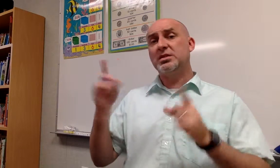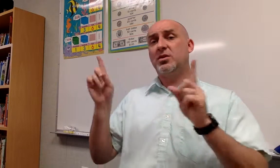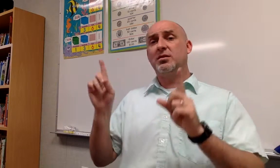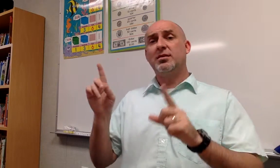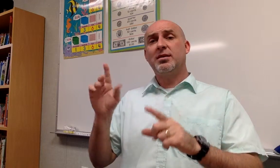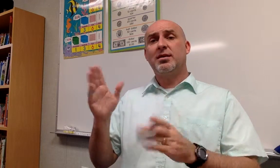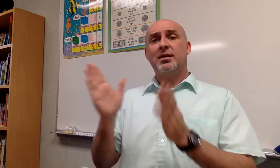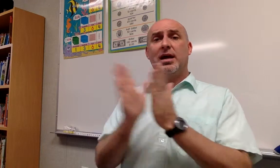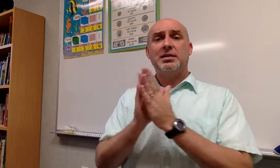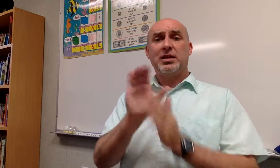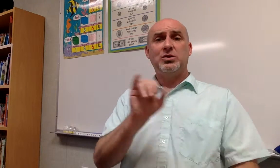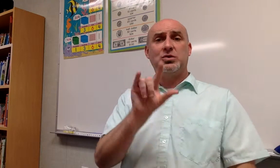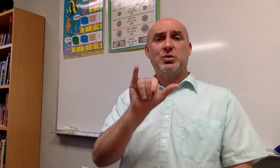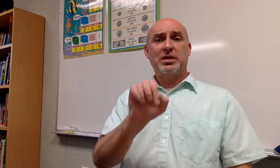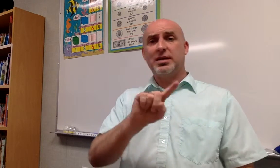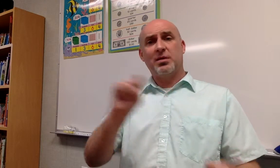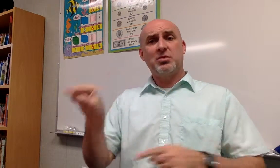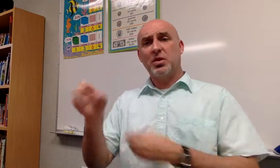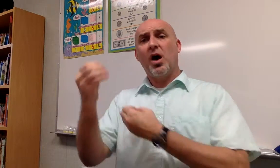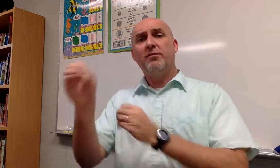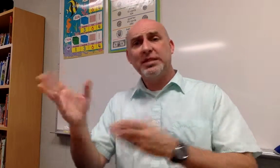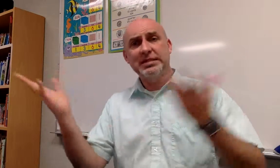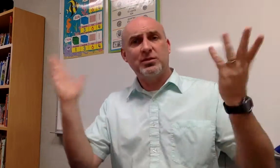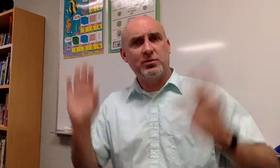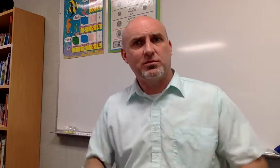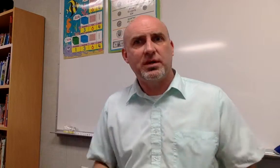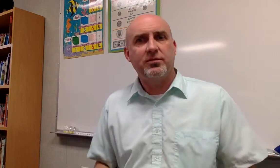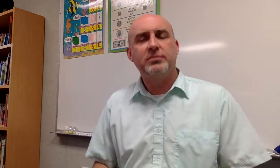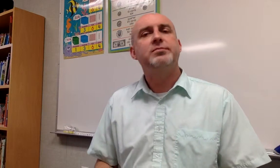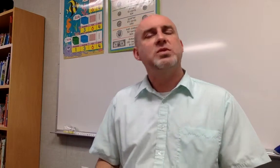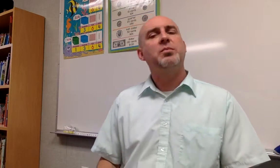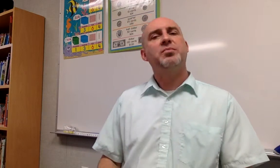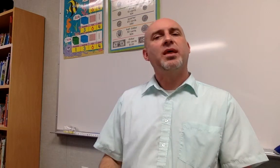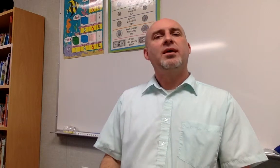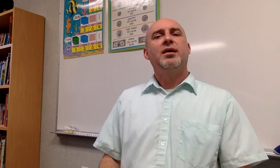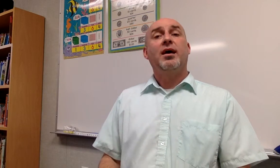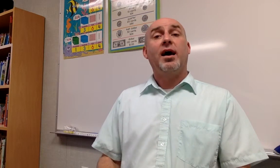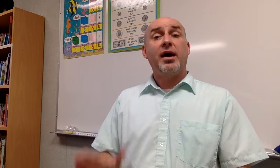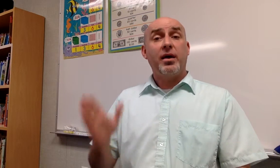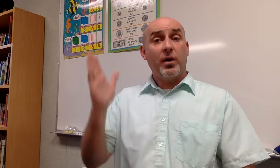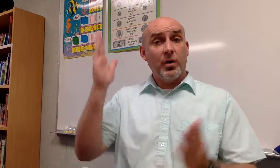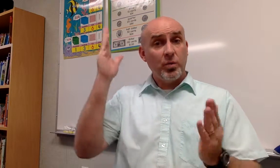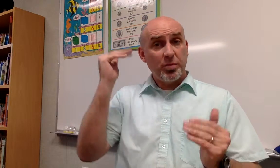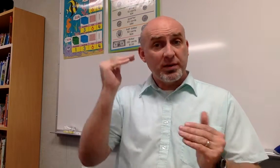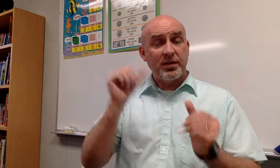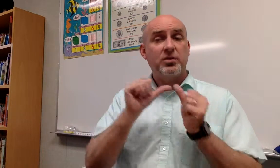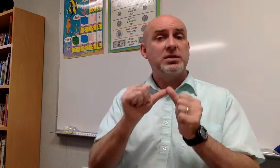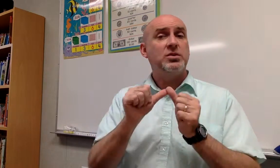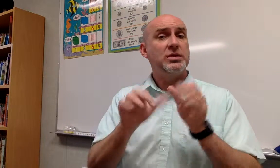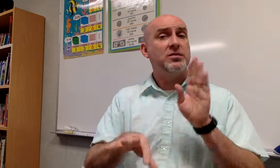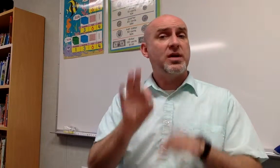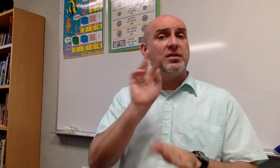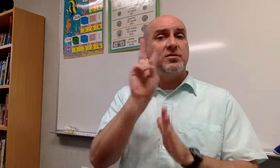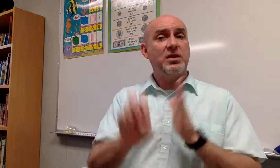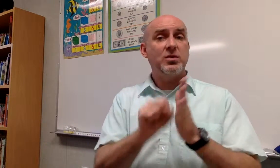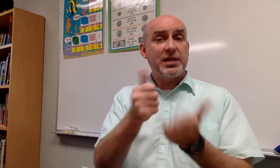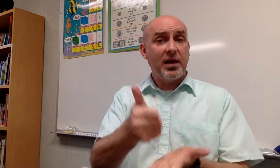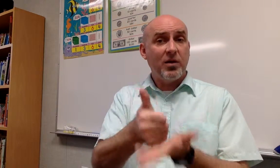start asking Julie to come to the office or whatever. So I hope that you're continuing to find the videos